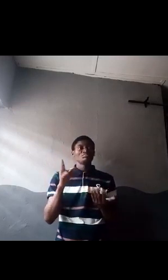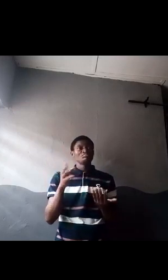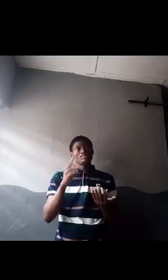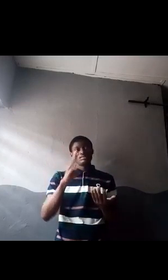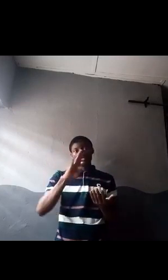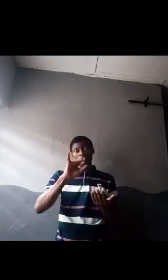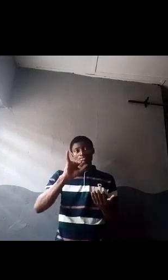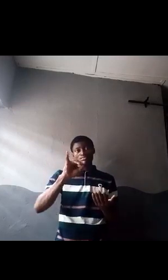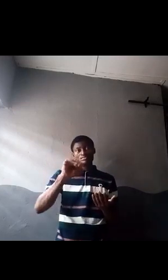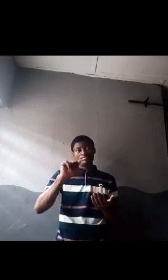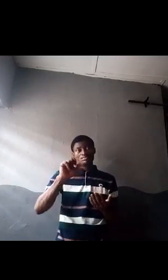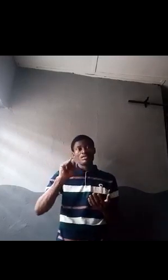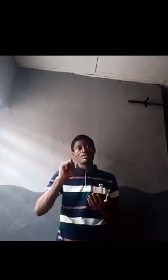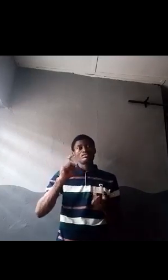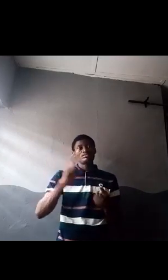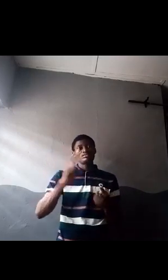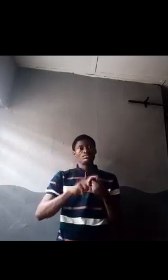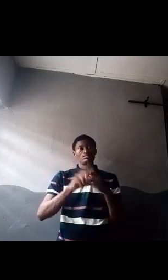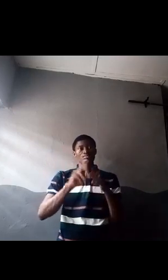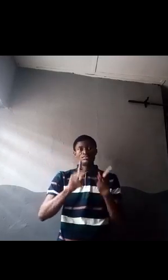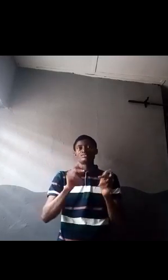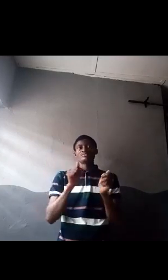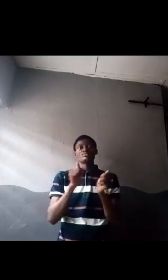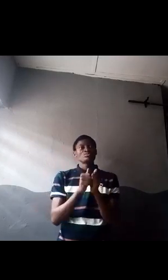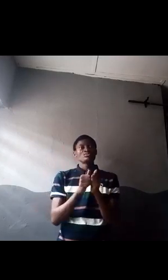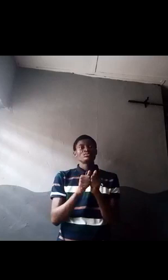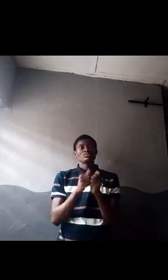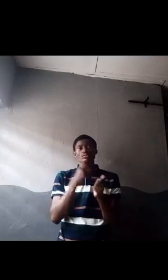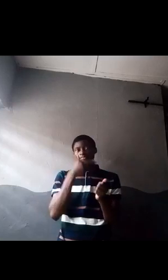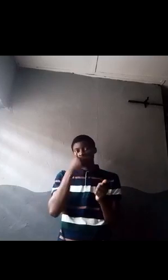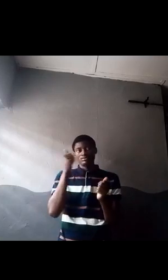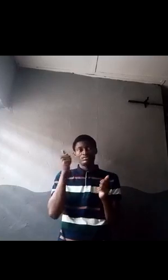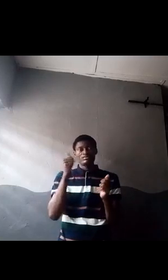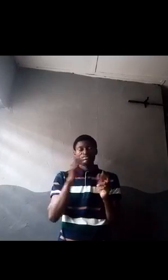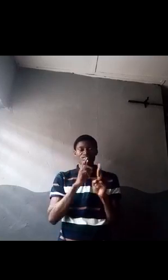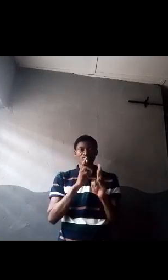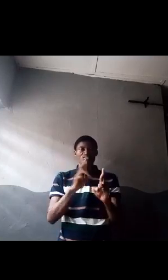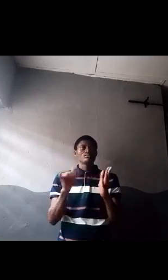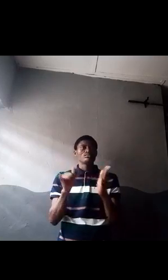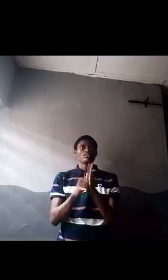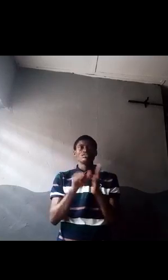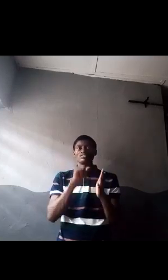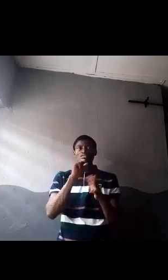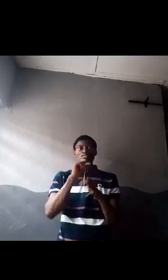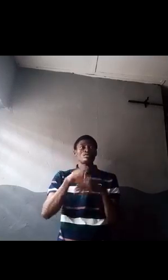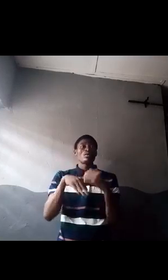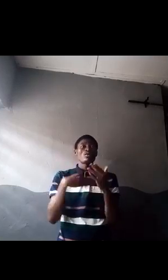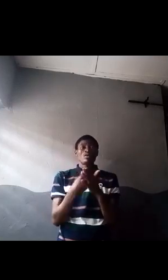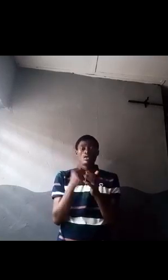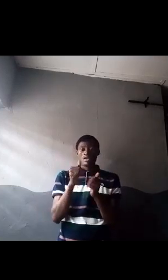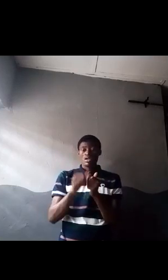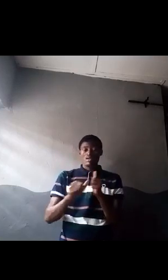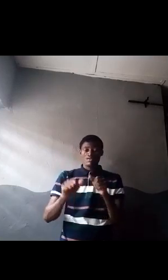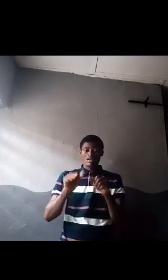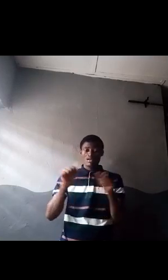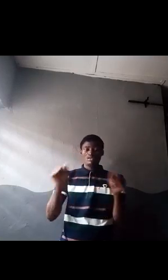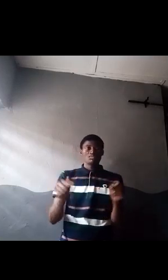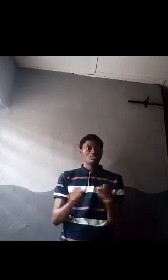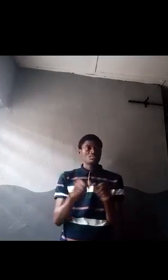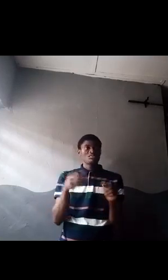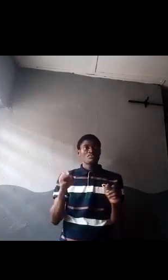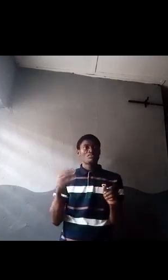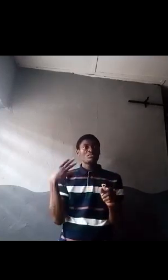result. But that is not all. Every aspect of the application has a role to play, has a